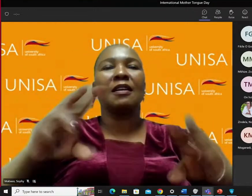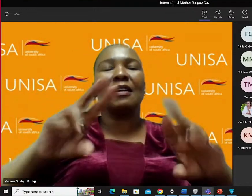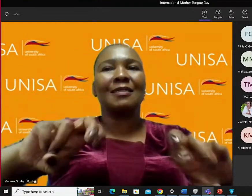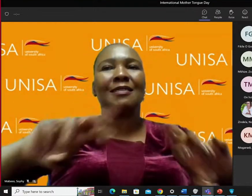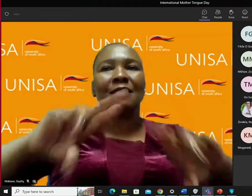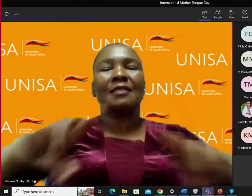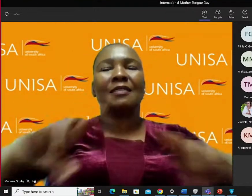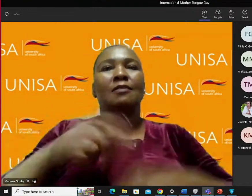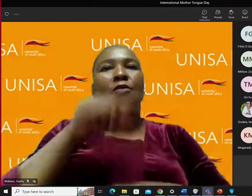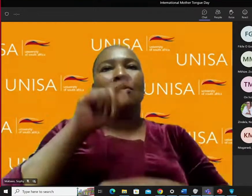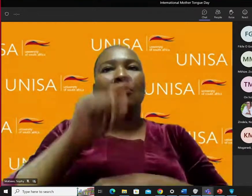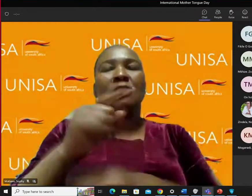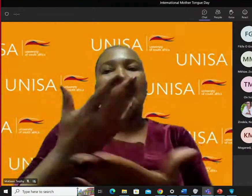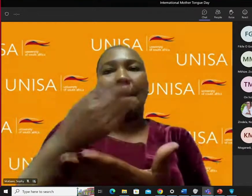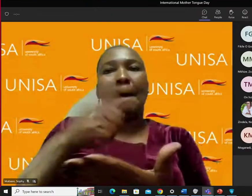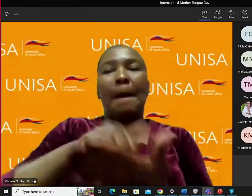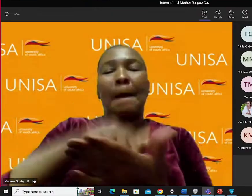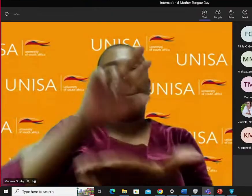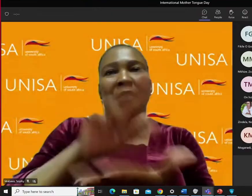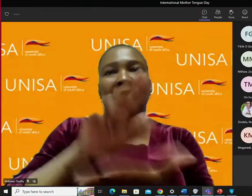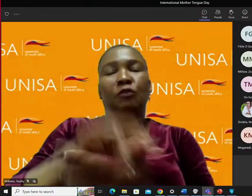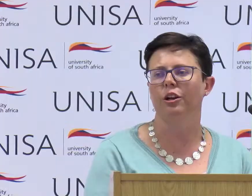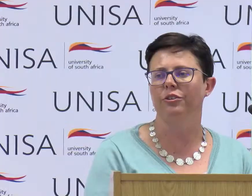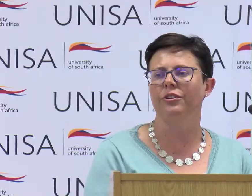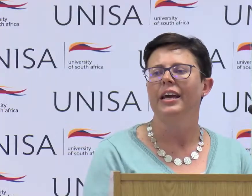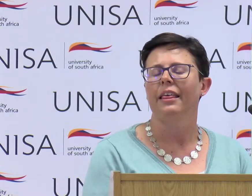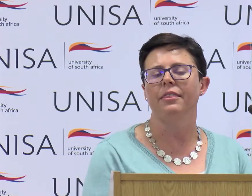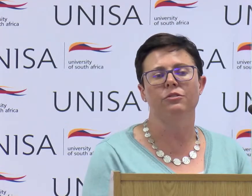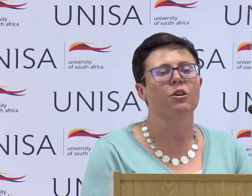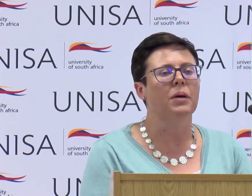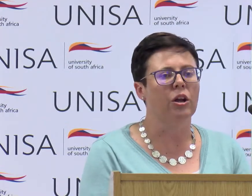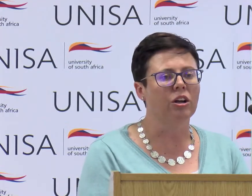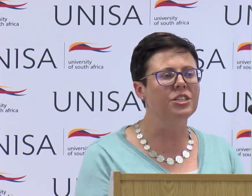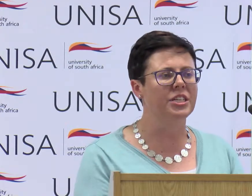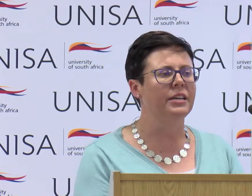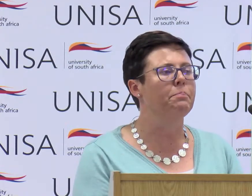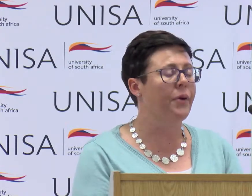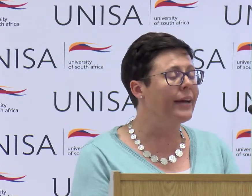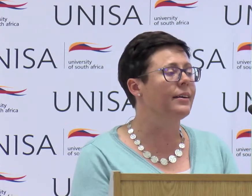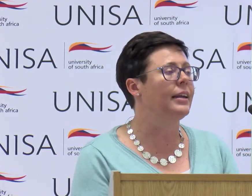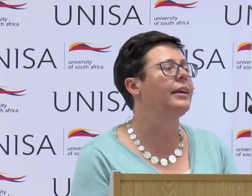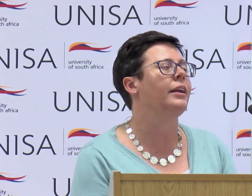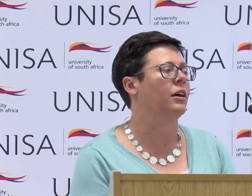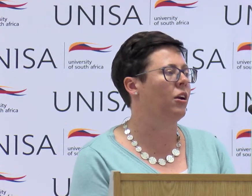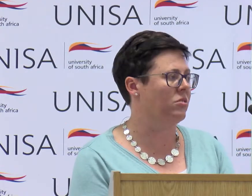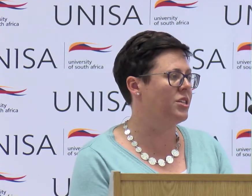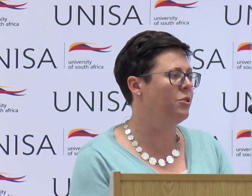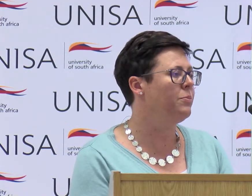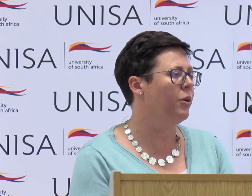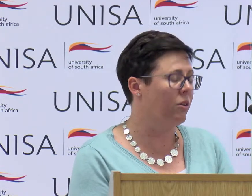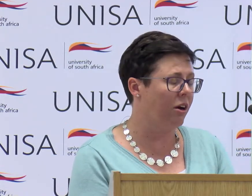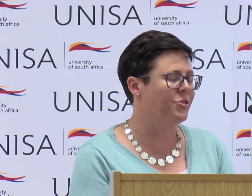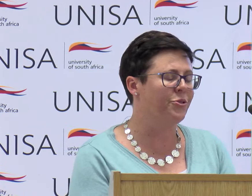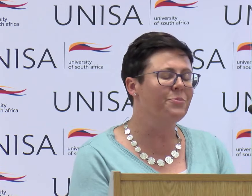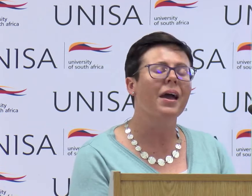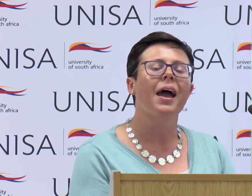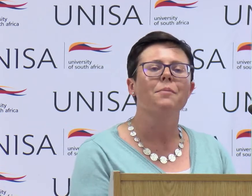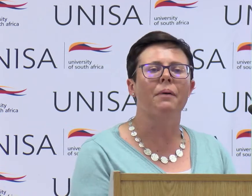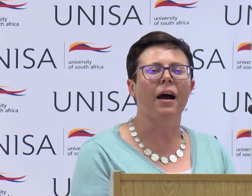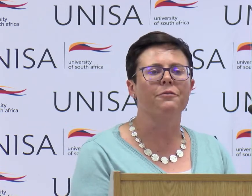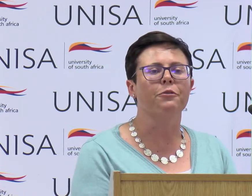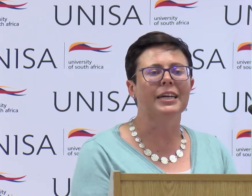of these resources. For instance, how to include the terminology practically in a